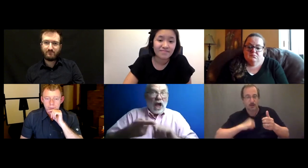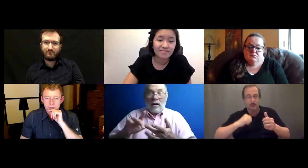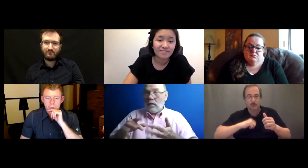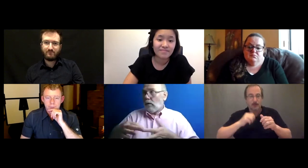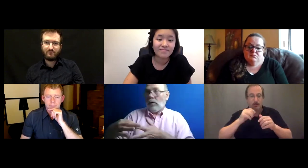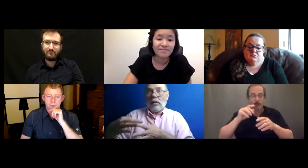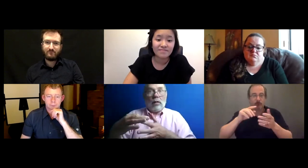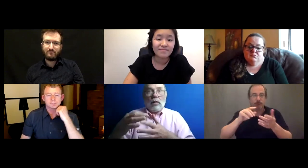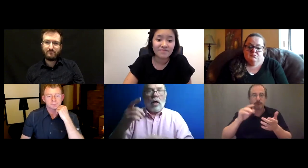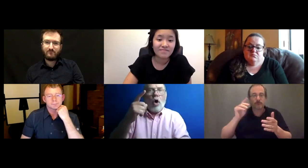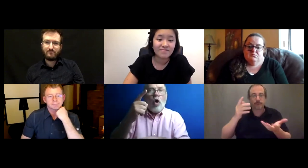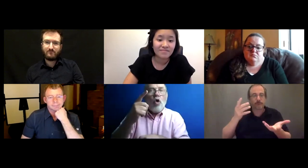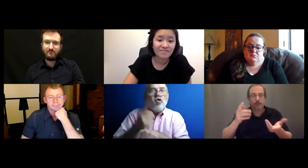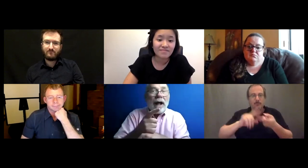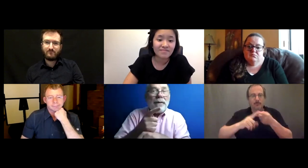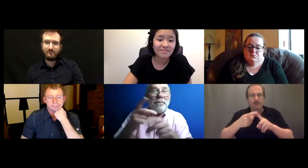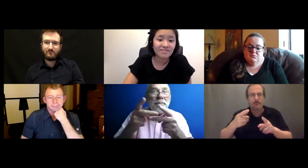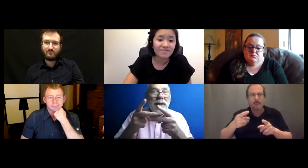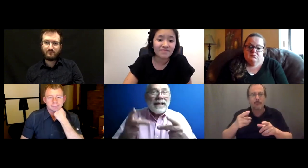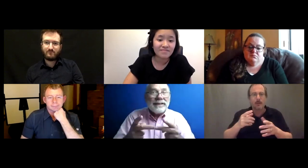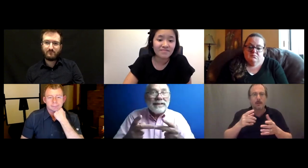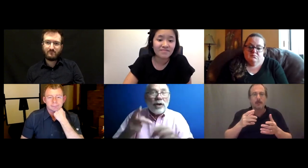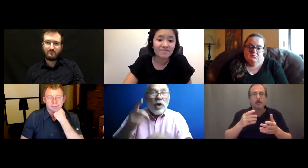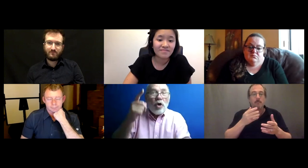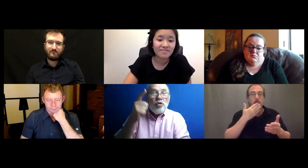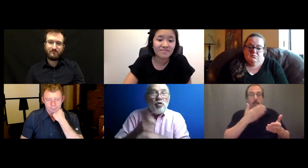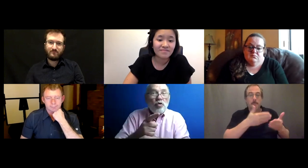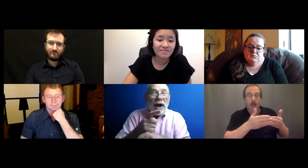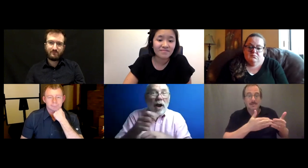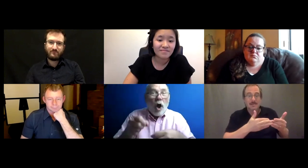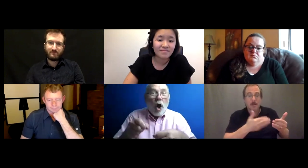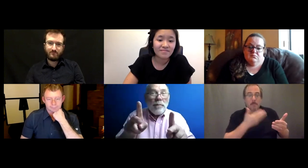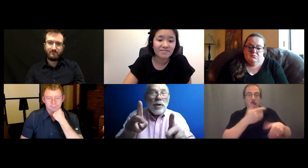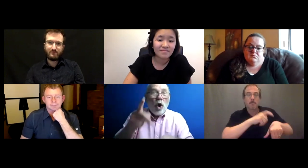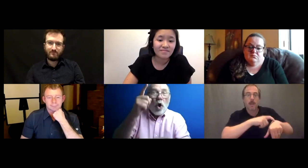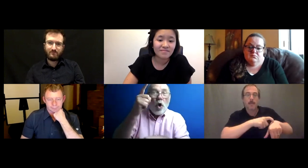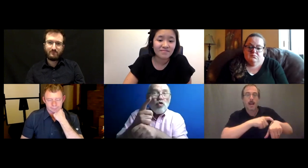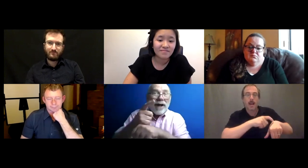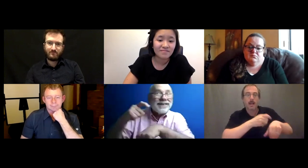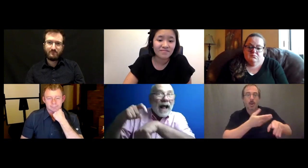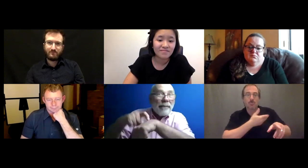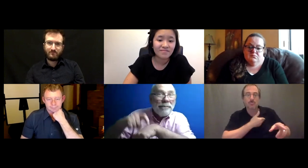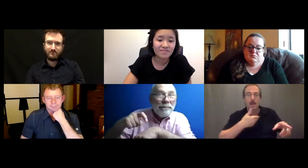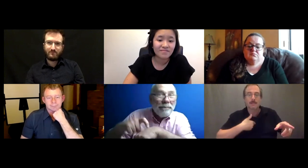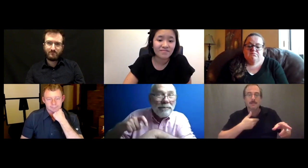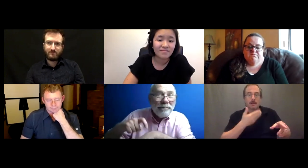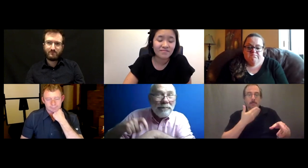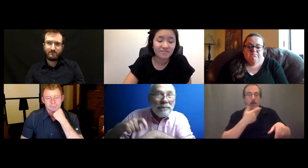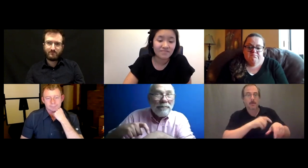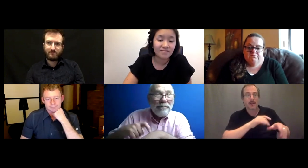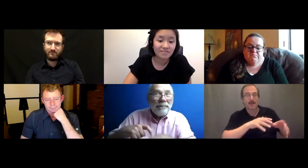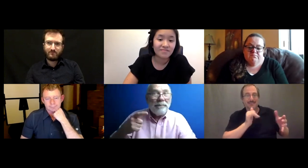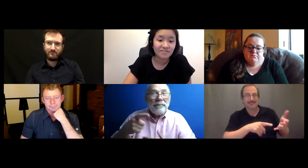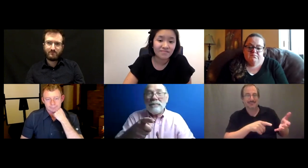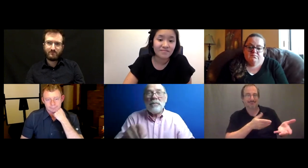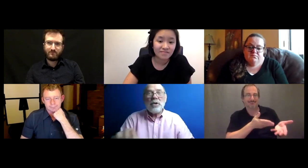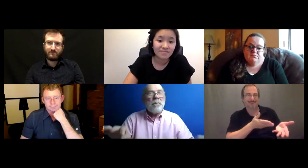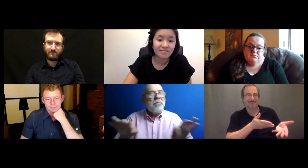study political science. I followed a friend. I ended up being in the right place at the right time, and the right